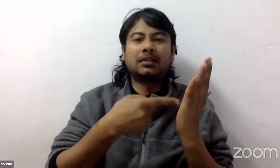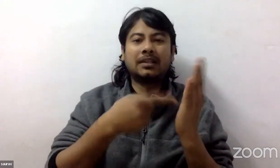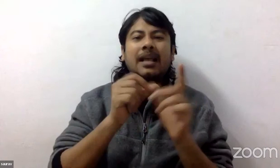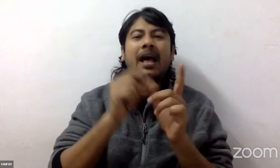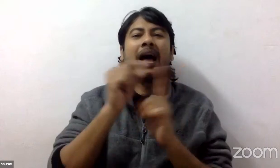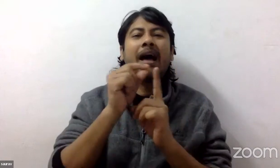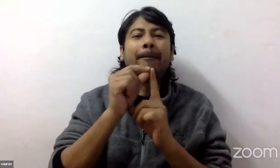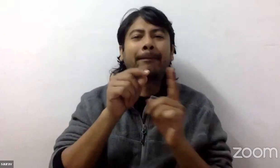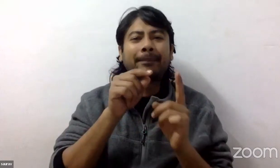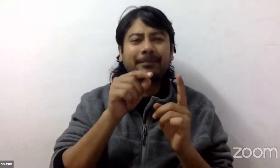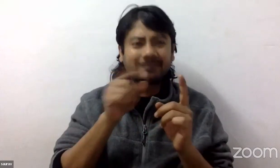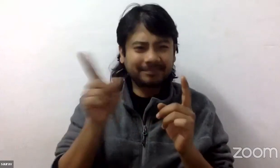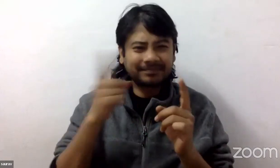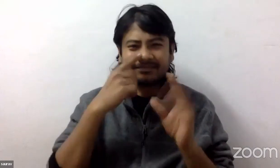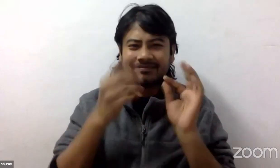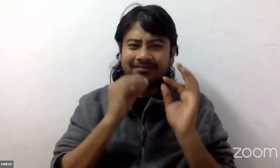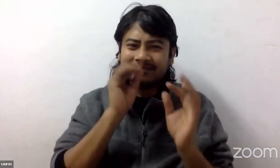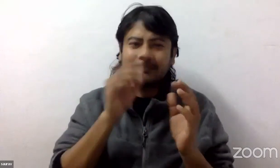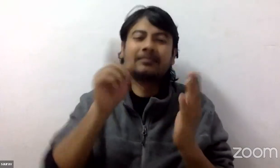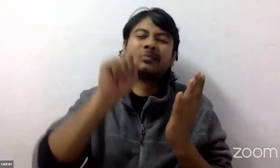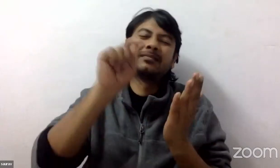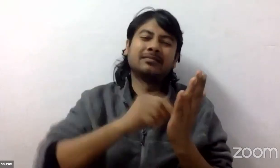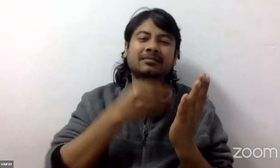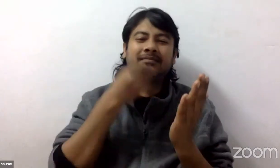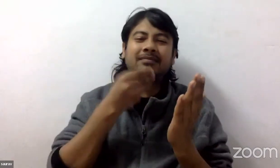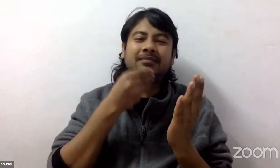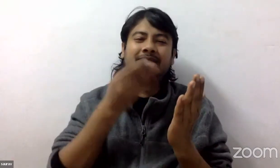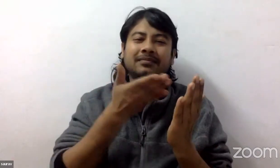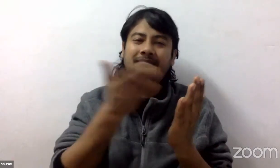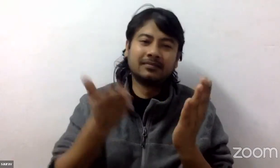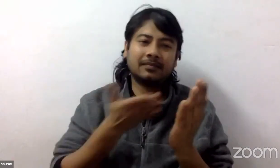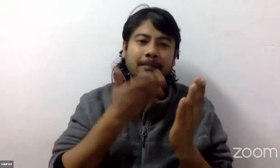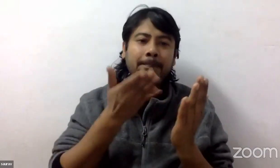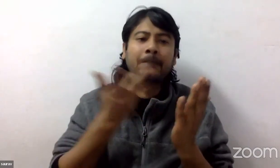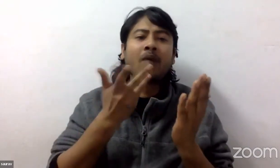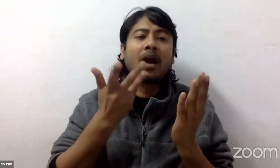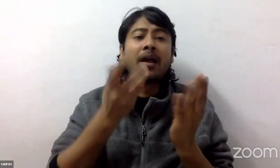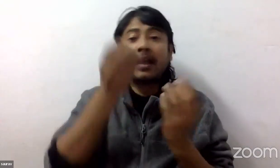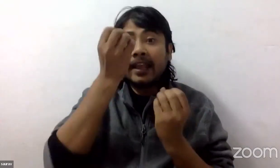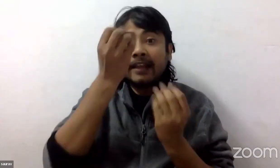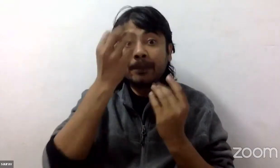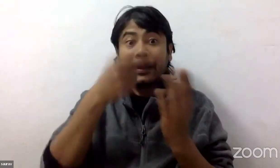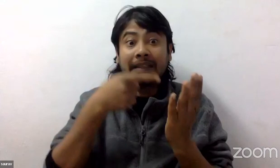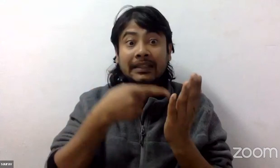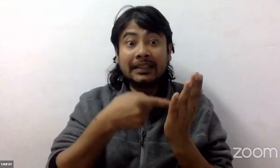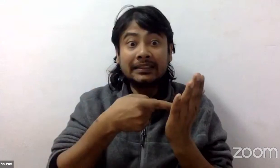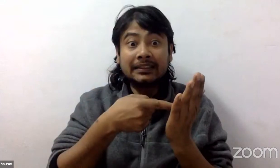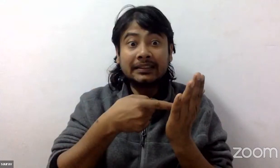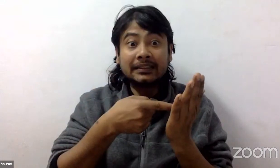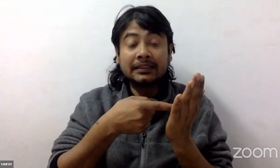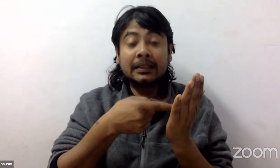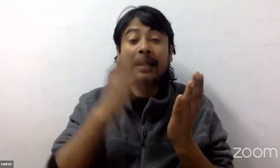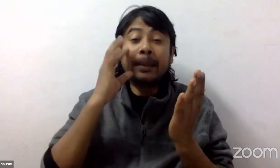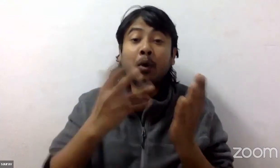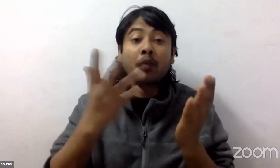because there only you can get the information about when to break the Ekadashi fast, and you will get also the story about